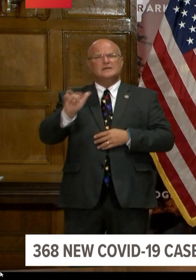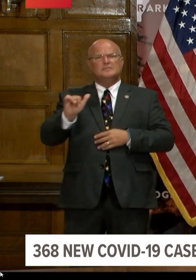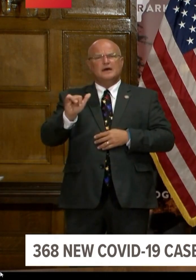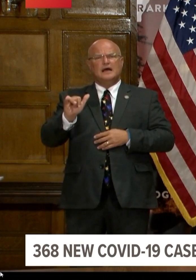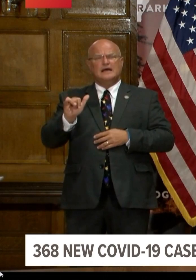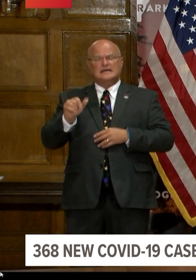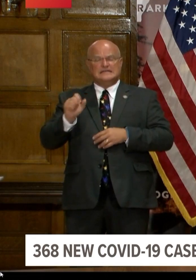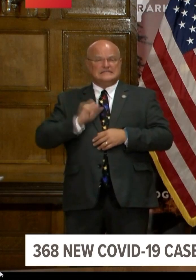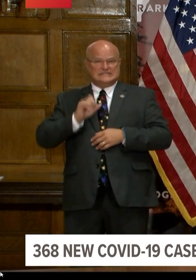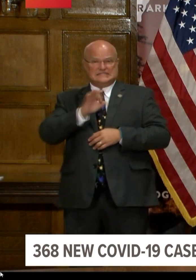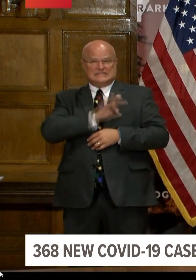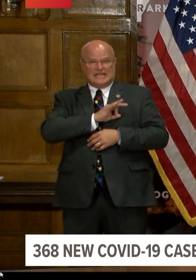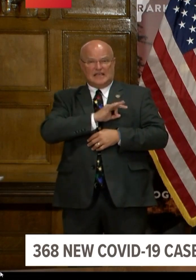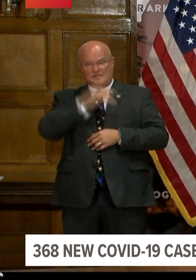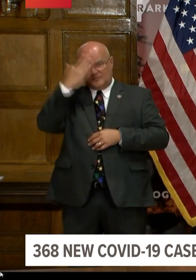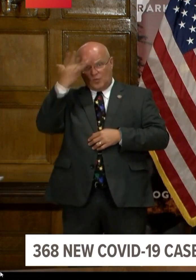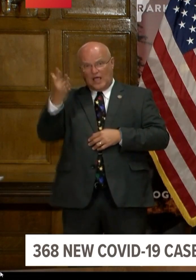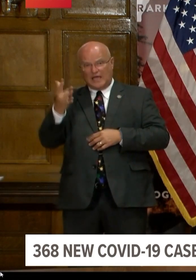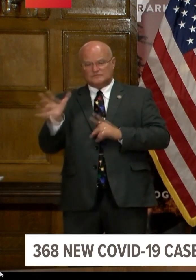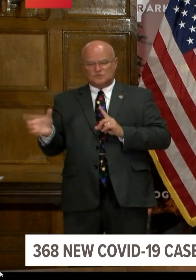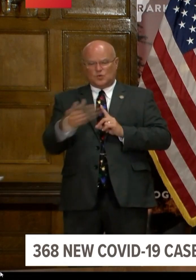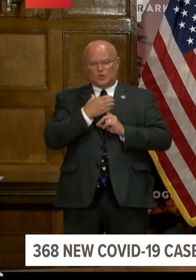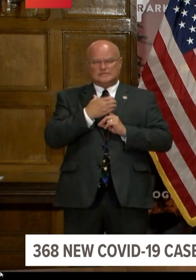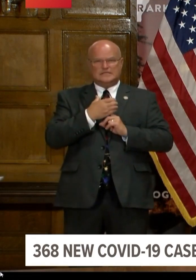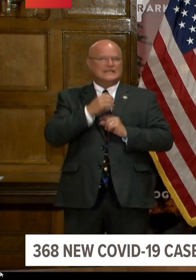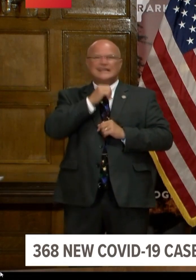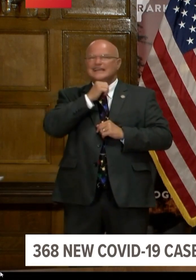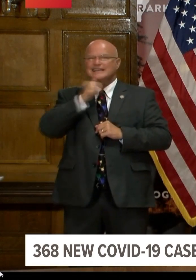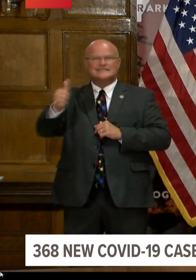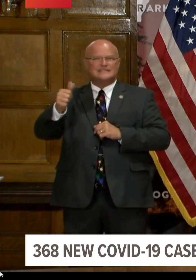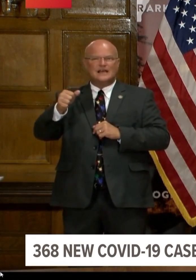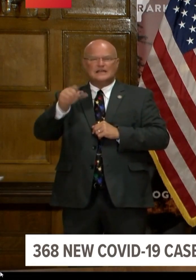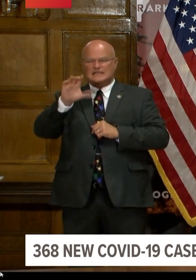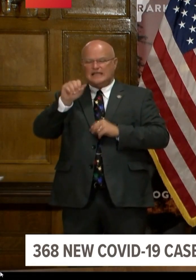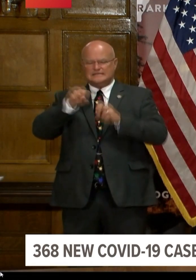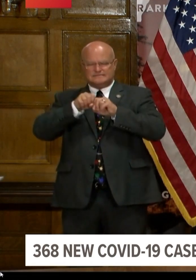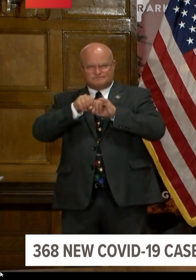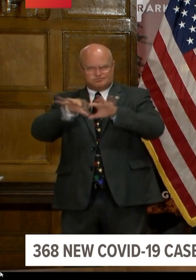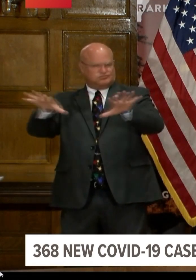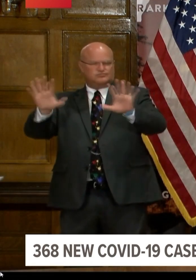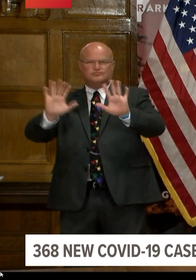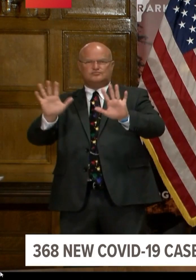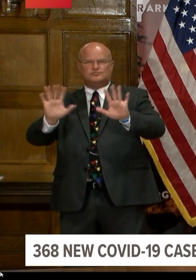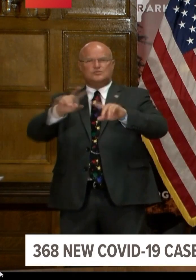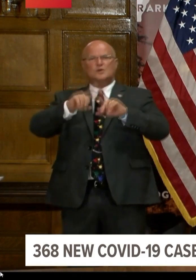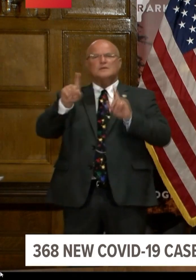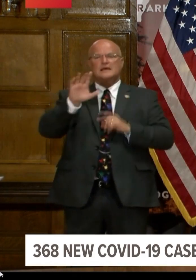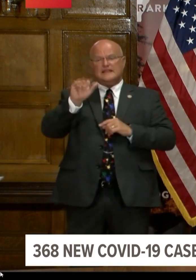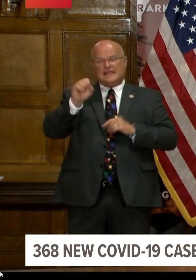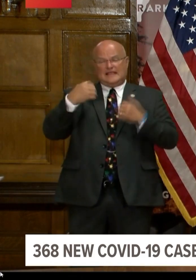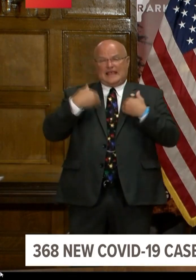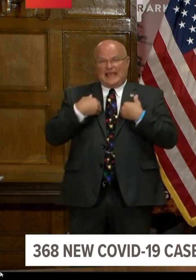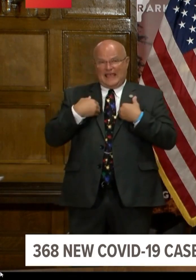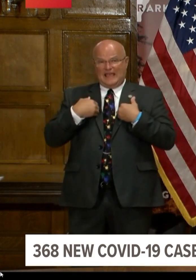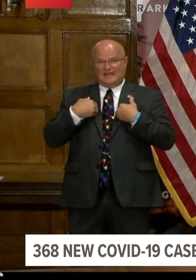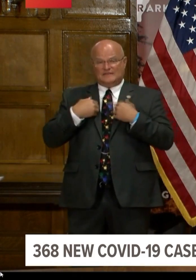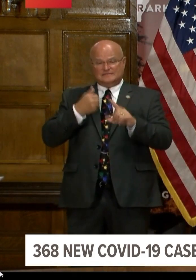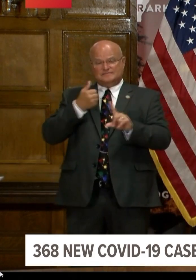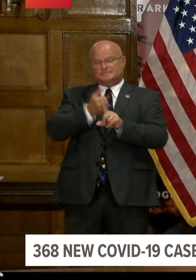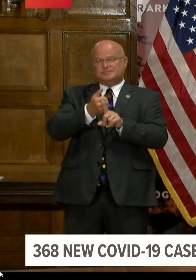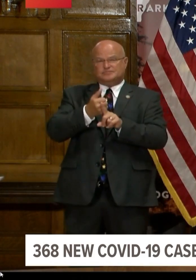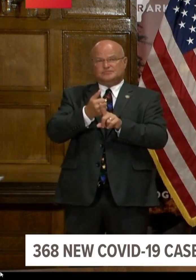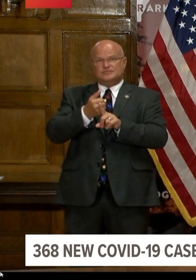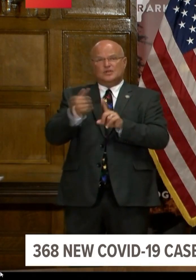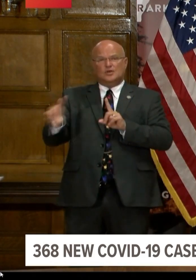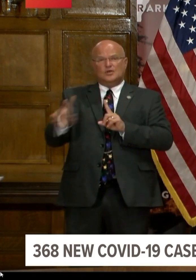loss of staffing due to quarantines. So it's not a high level of cases, but it's because of the cases they have had resulted